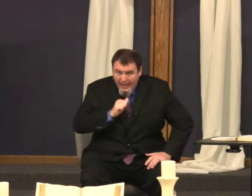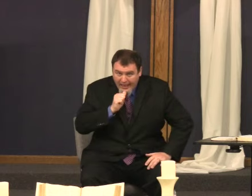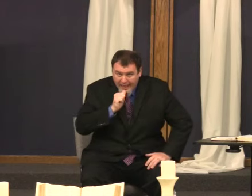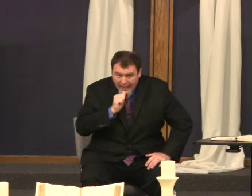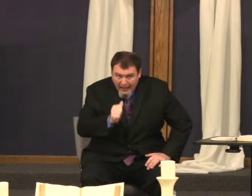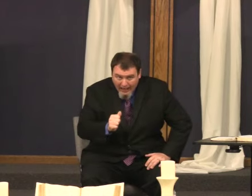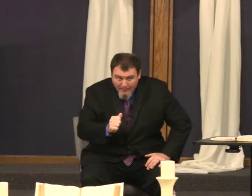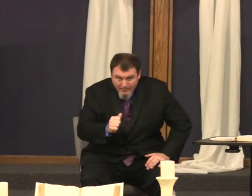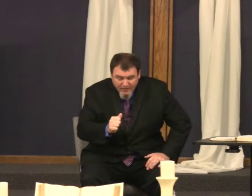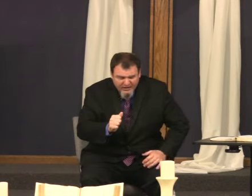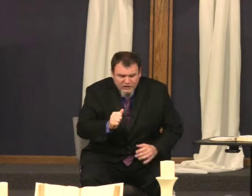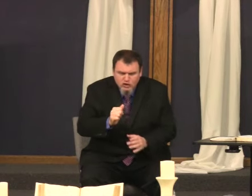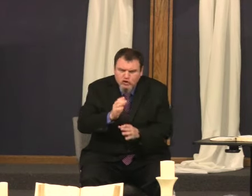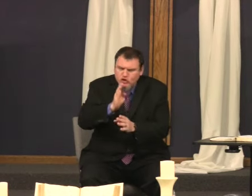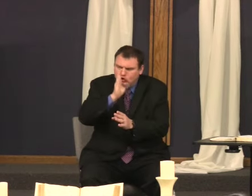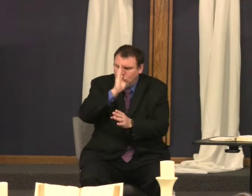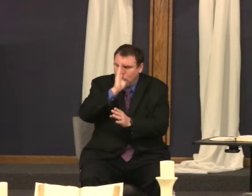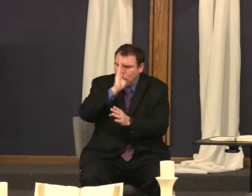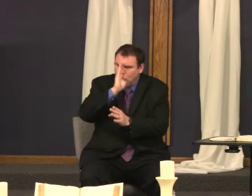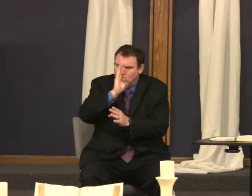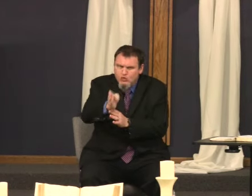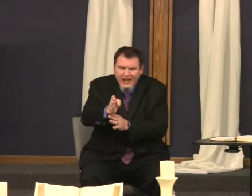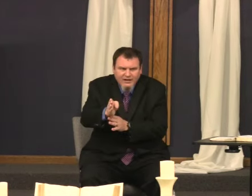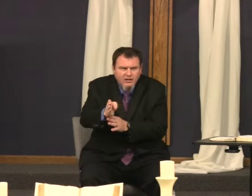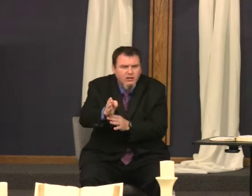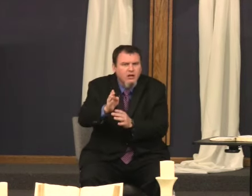He calls himself I am.